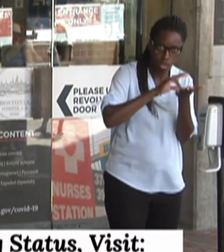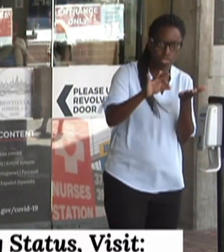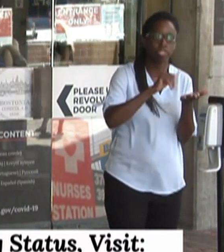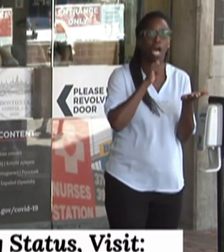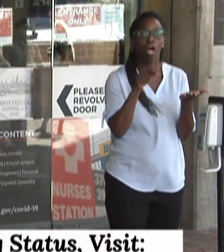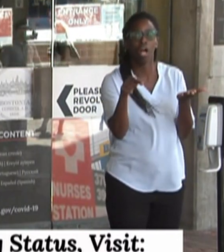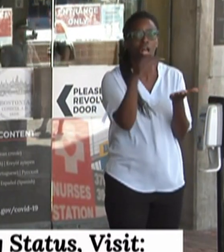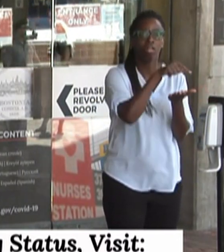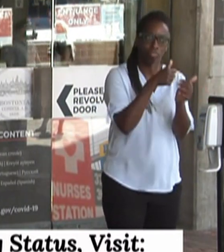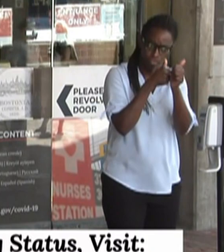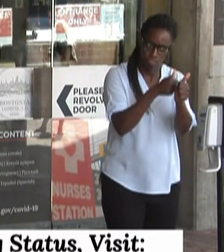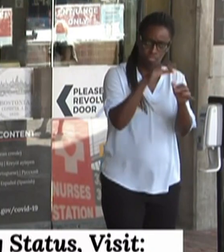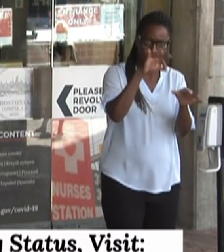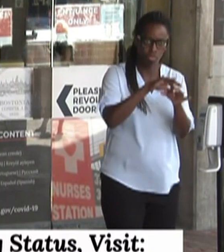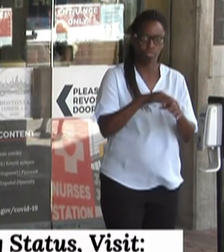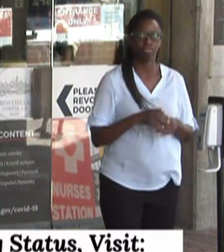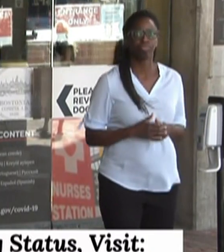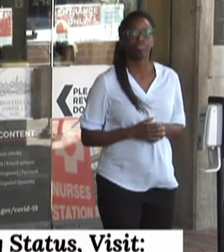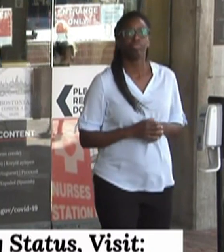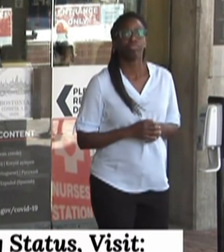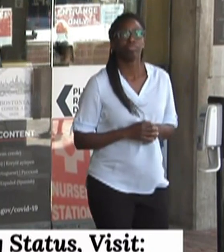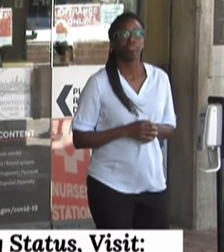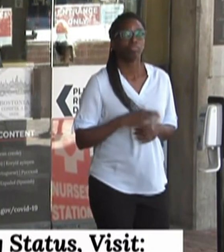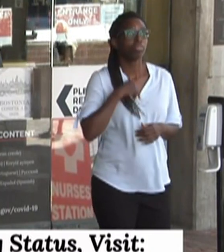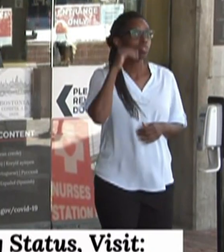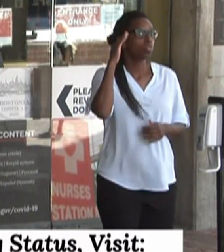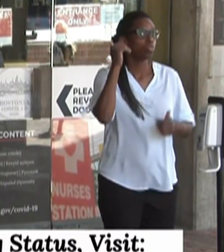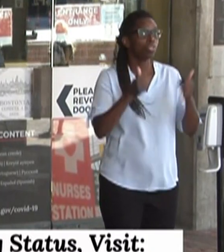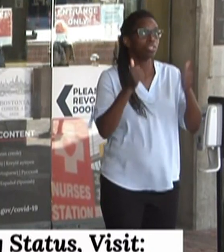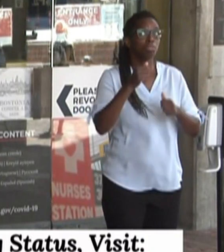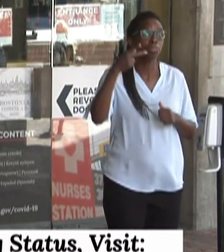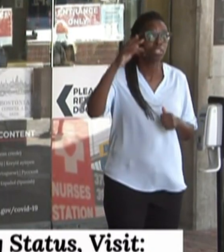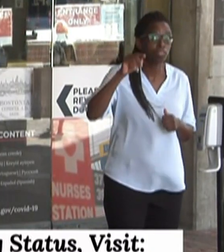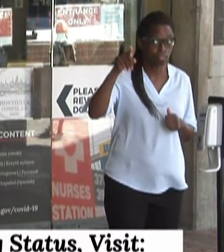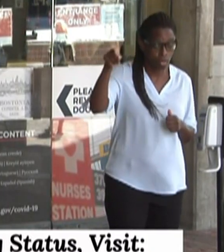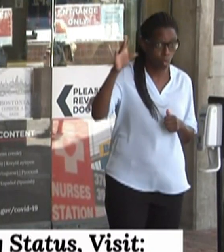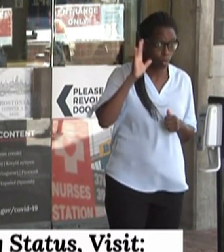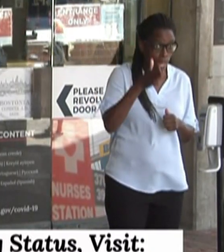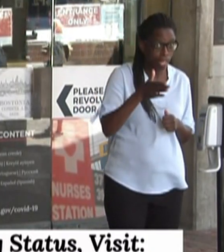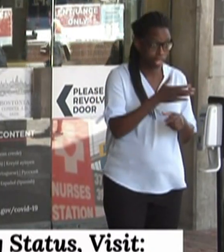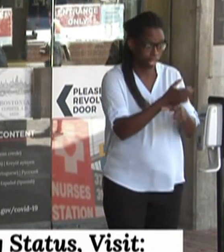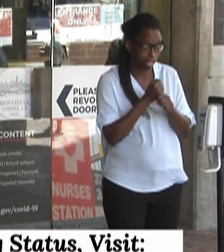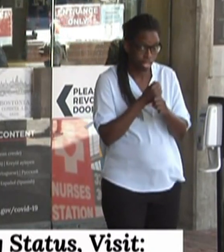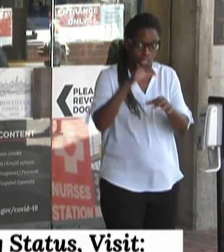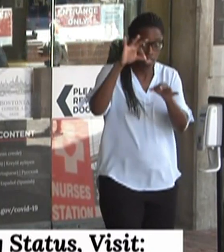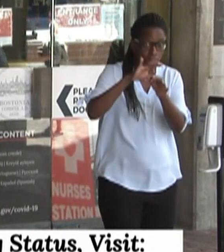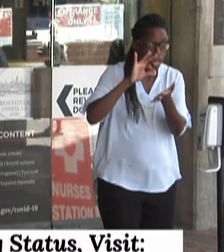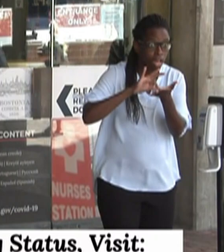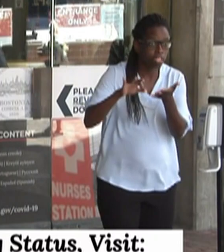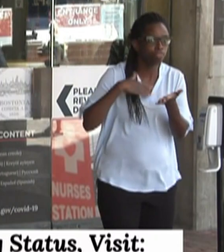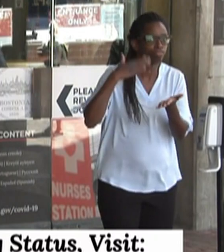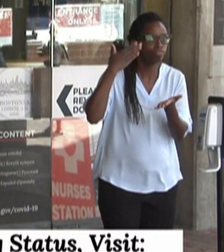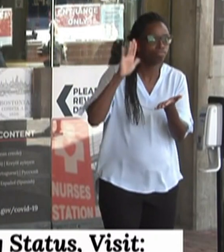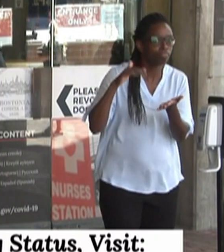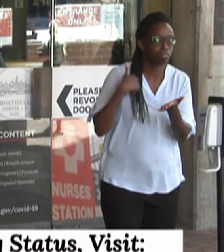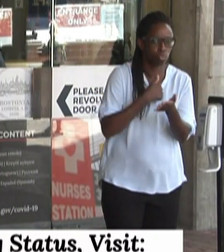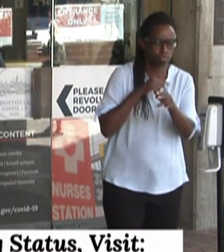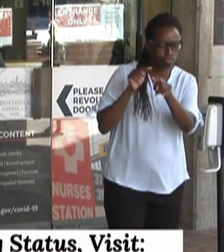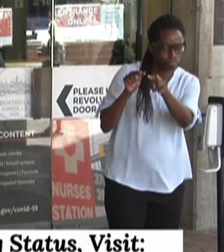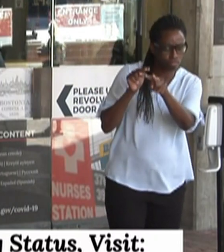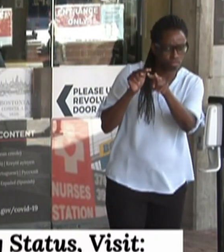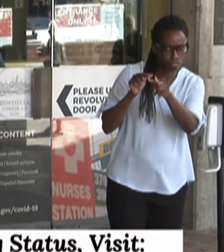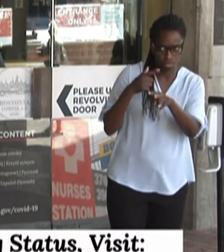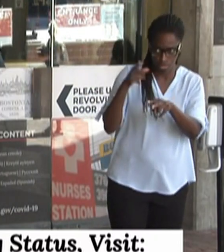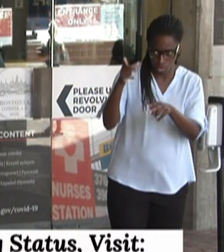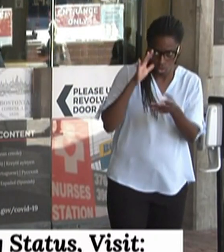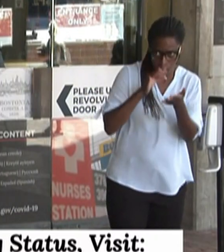we're not sure what's going to happen, or I'm certainly not sure what's going to happen in November, and really having that ability about postmarking is so important. If